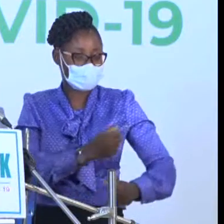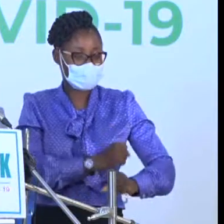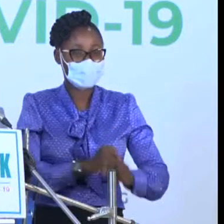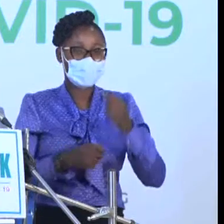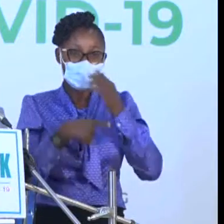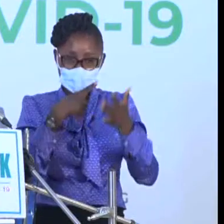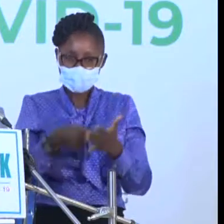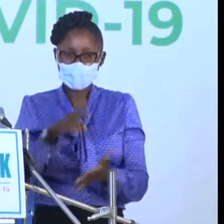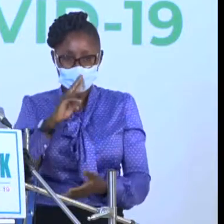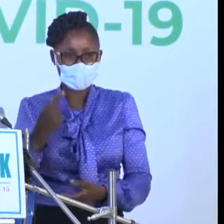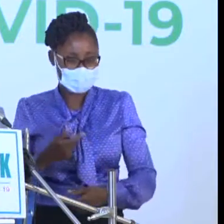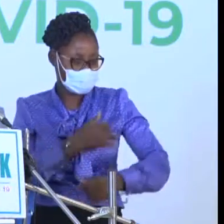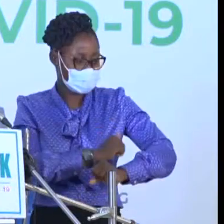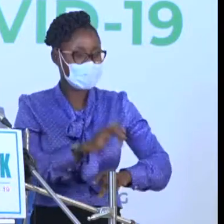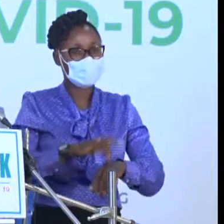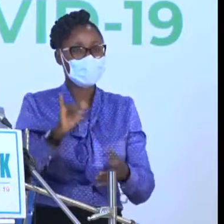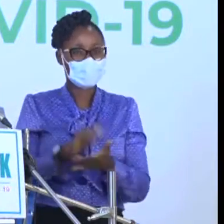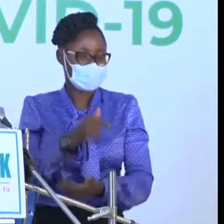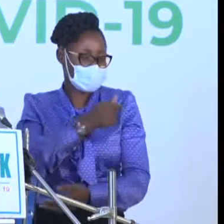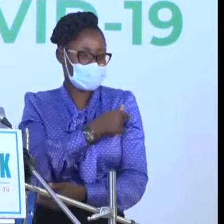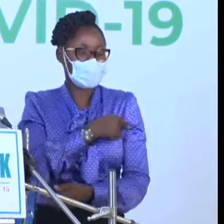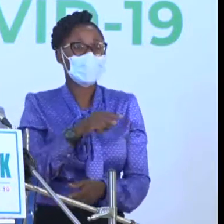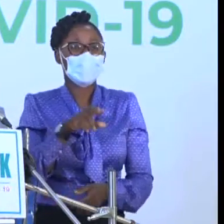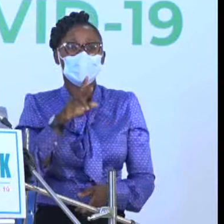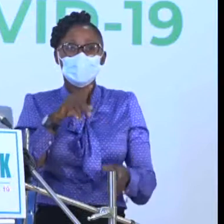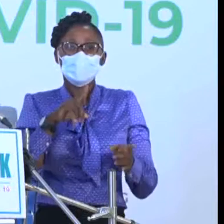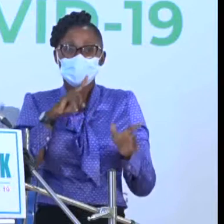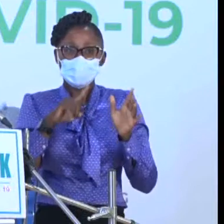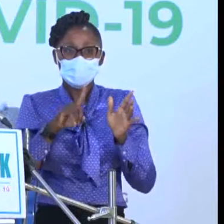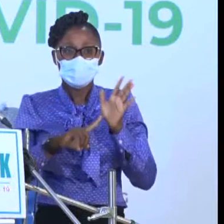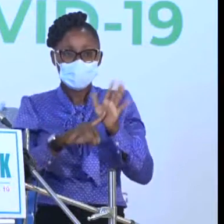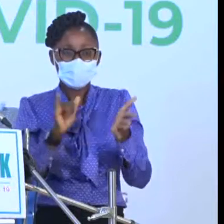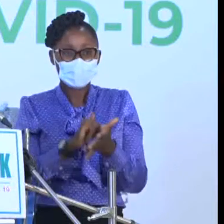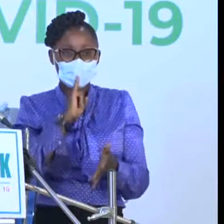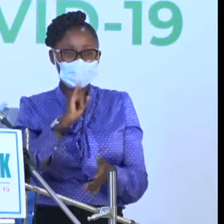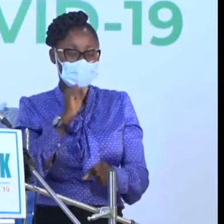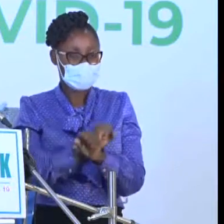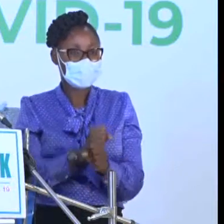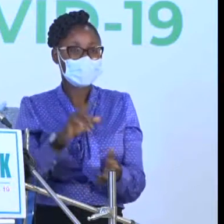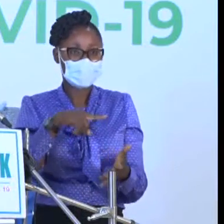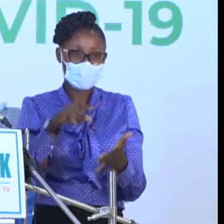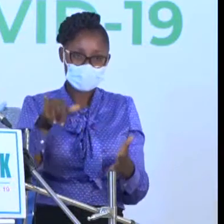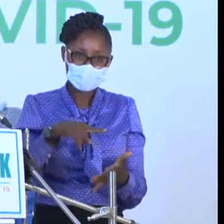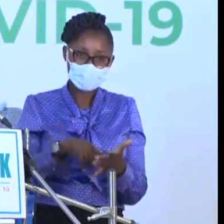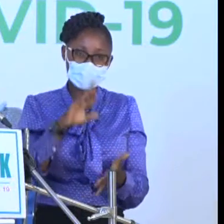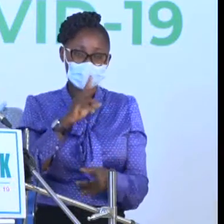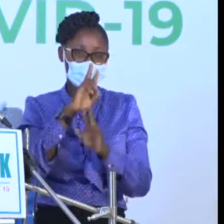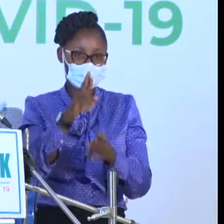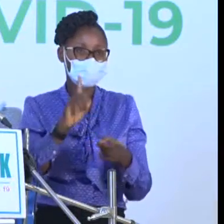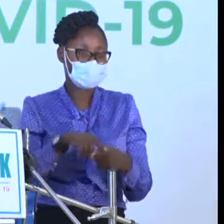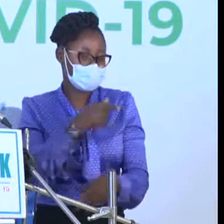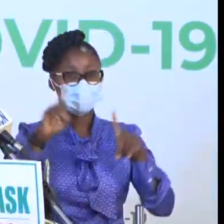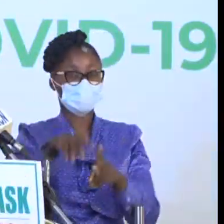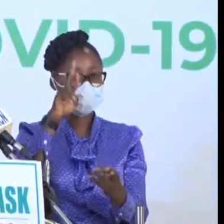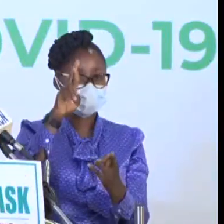evidences that the vaccine is actually working. So there is an immune response to the vaccine that has been introduced into the